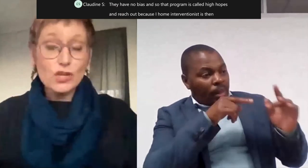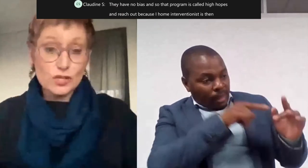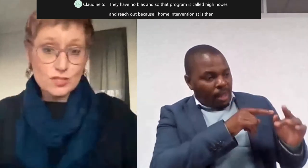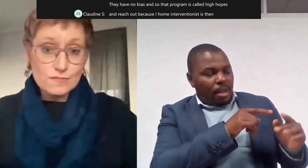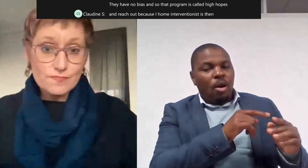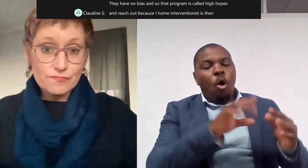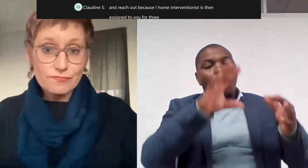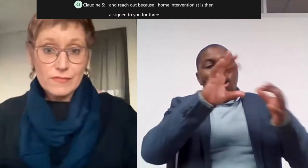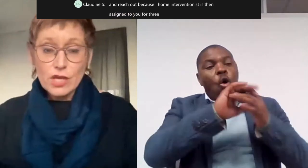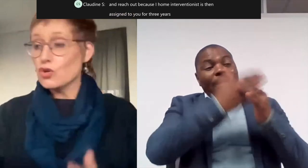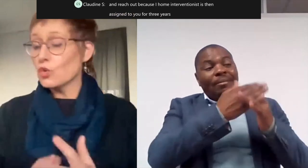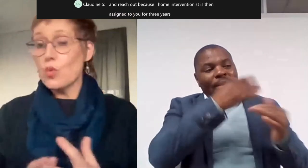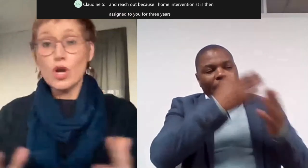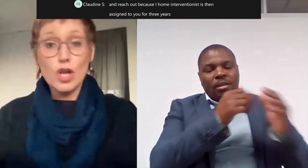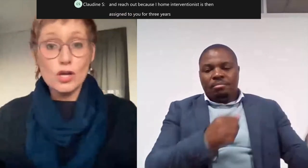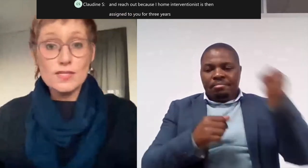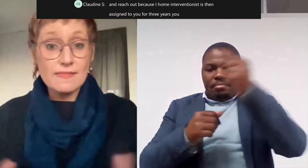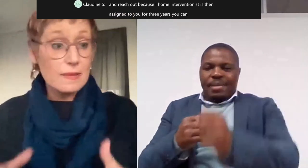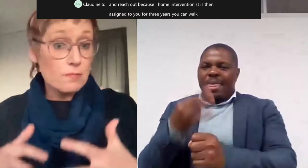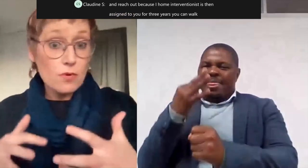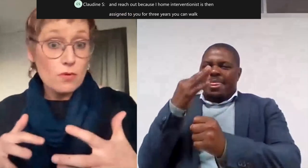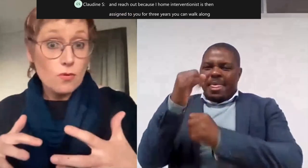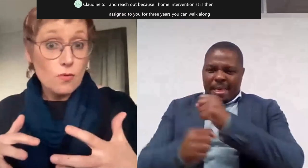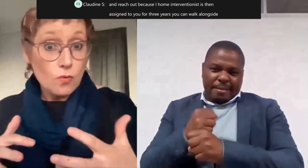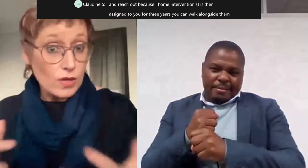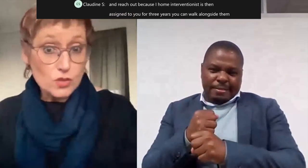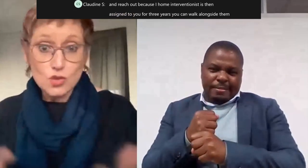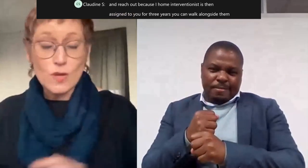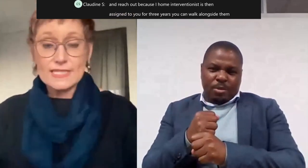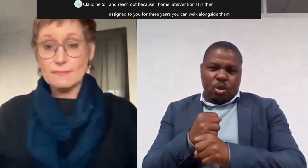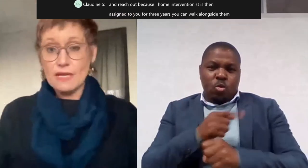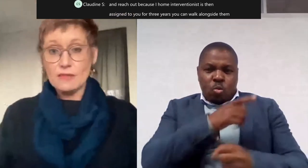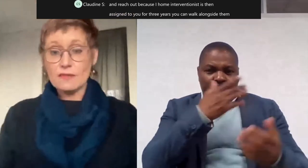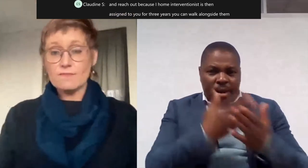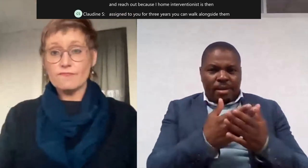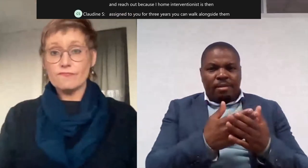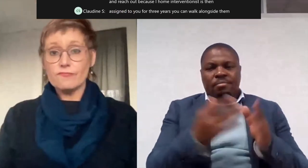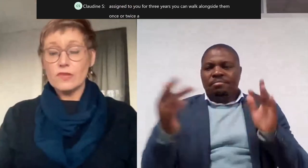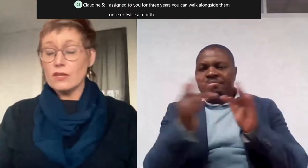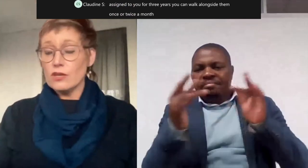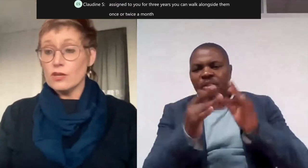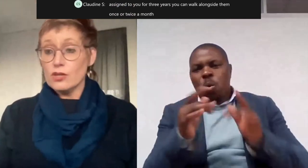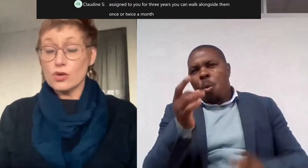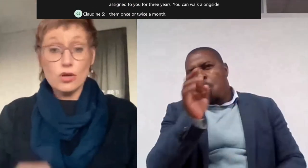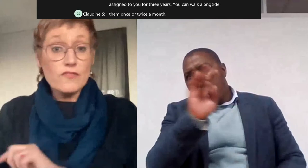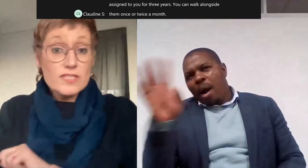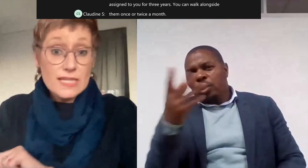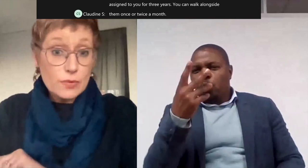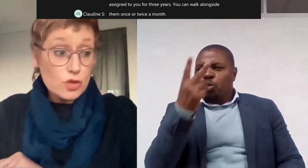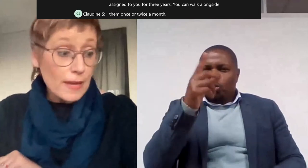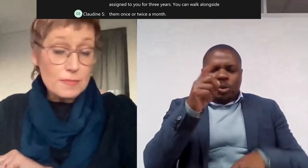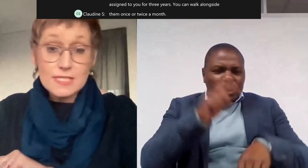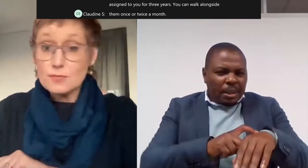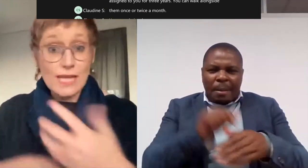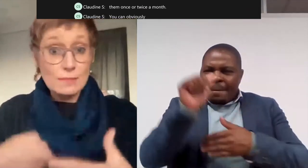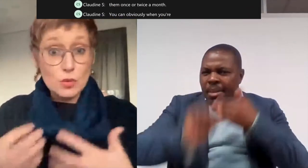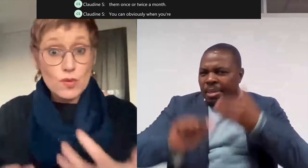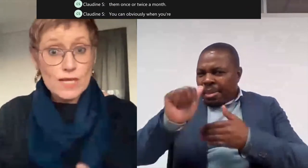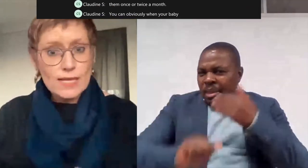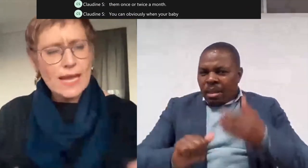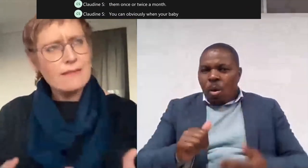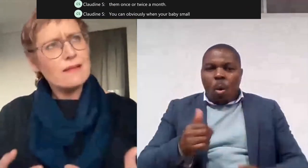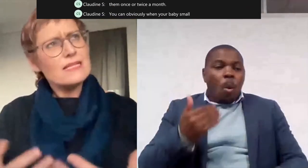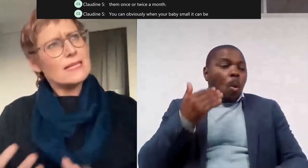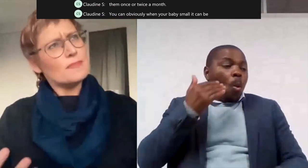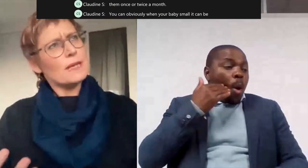you for 3 years. You can walk alongside them once or twice a month. You can obviously, when your baby's small, it can